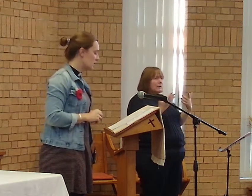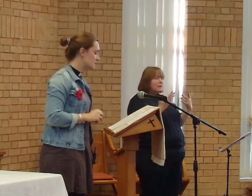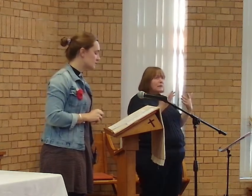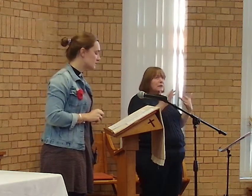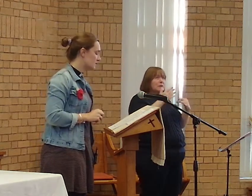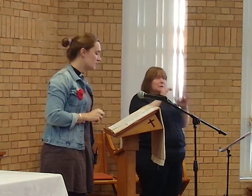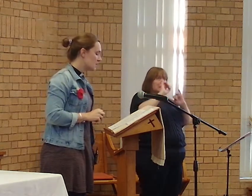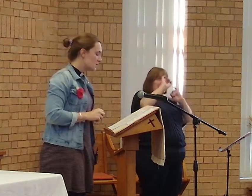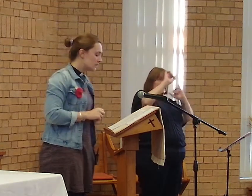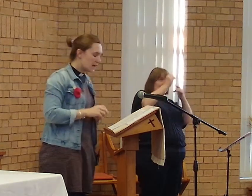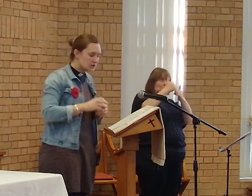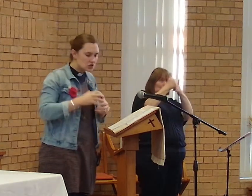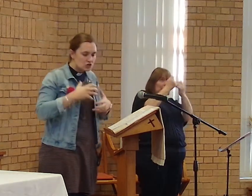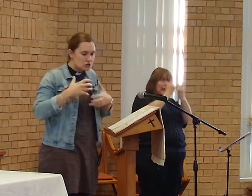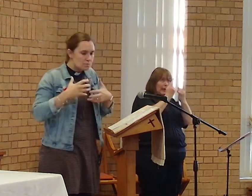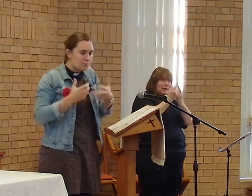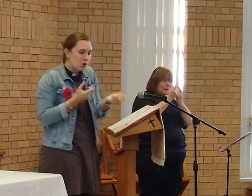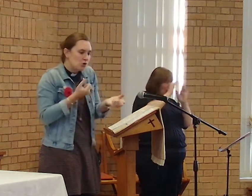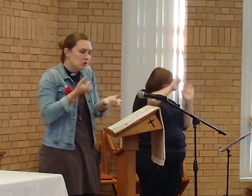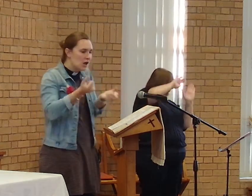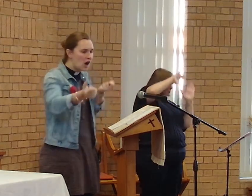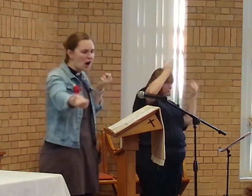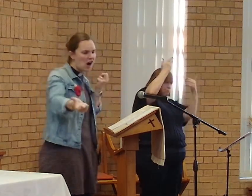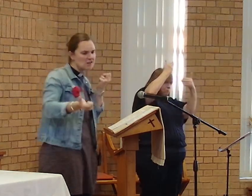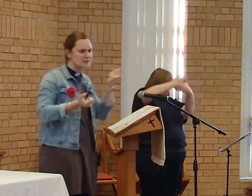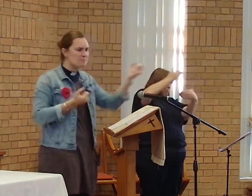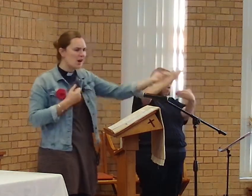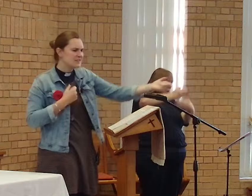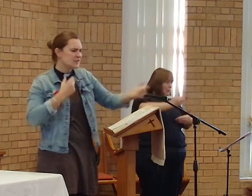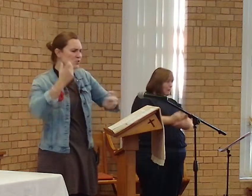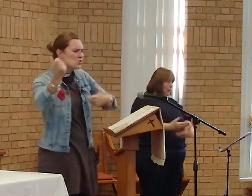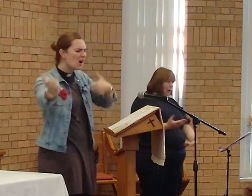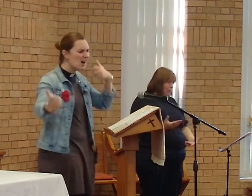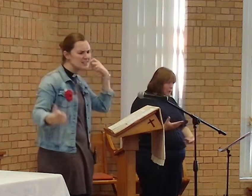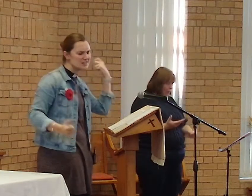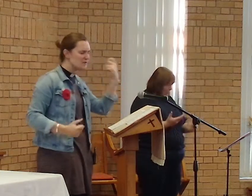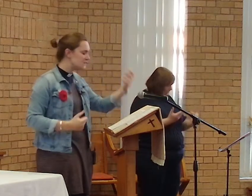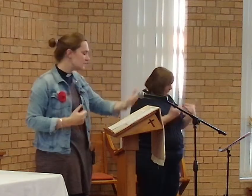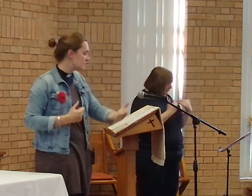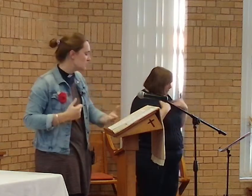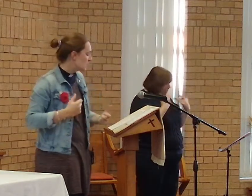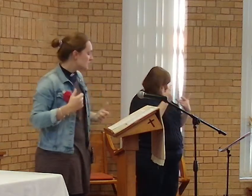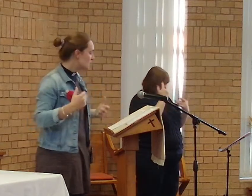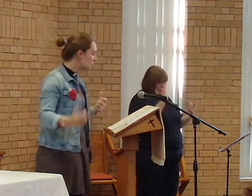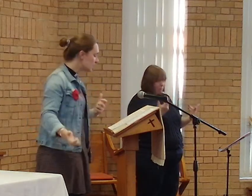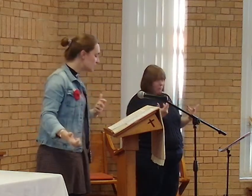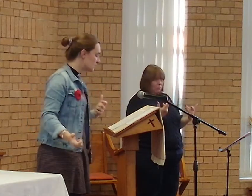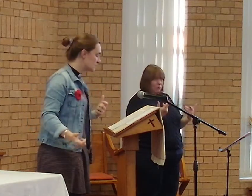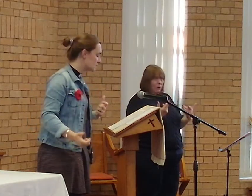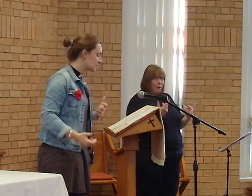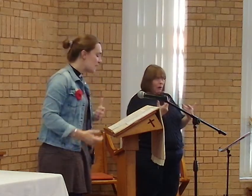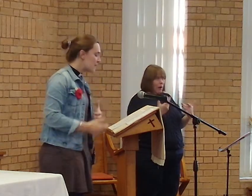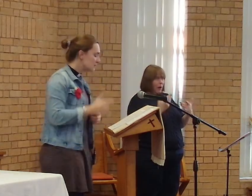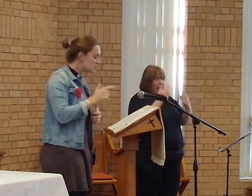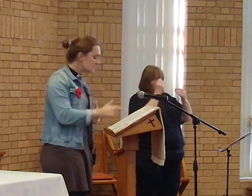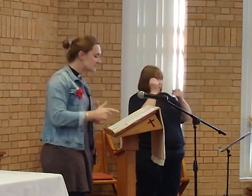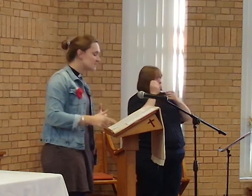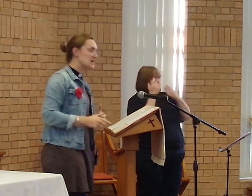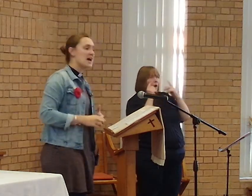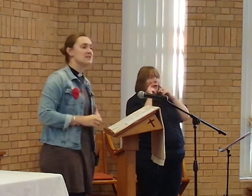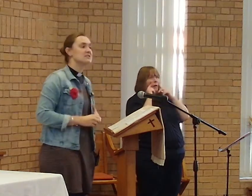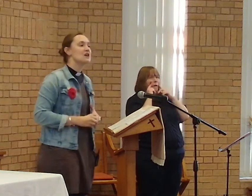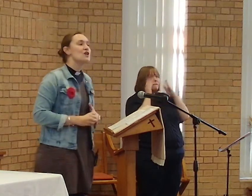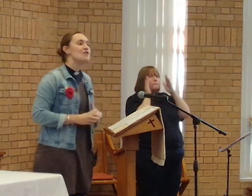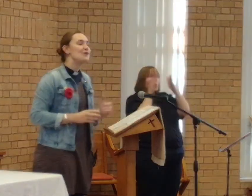his words, that pull our hearts and minds in all kinds of different directions. But